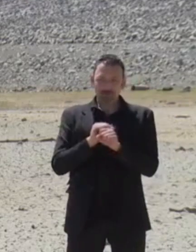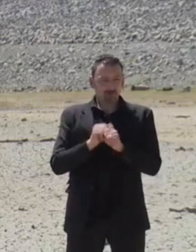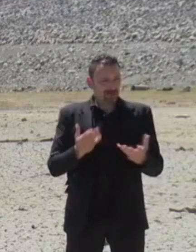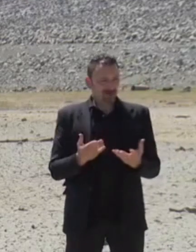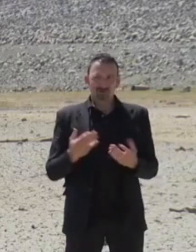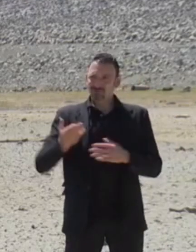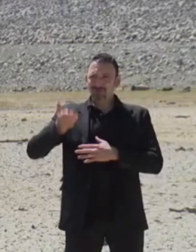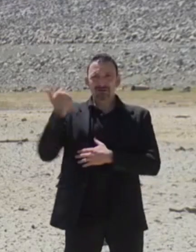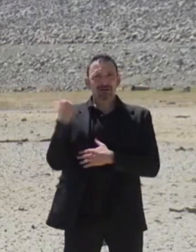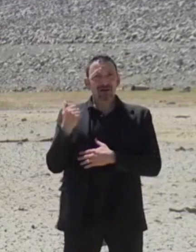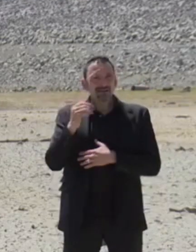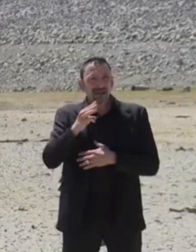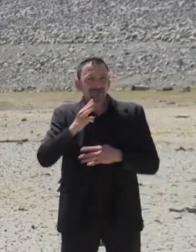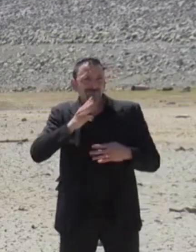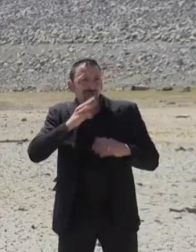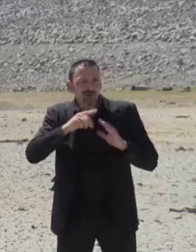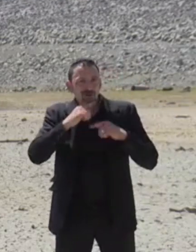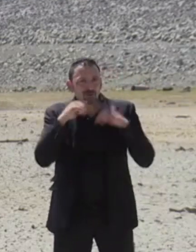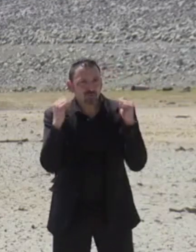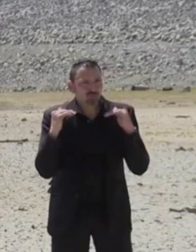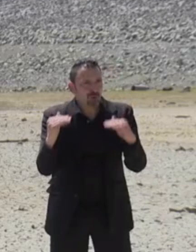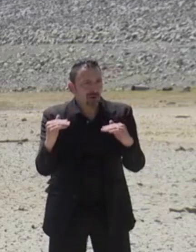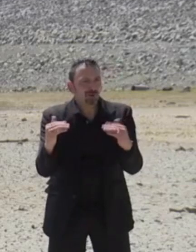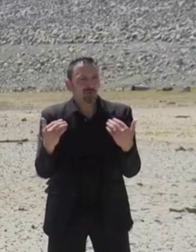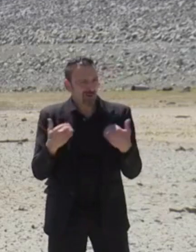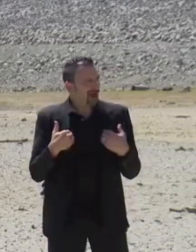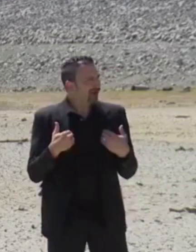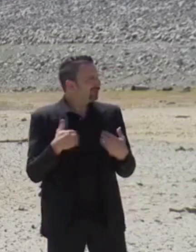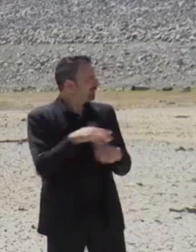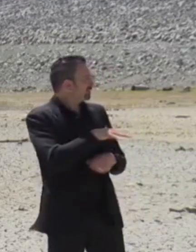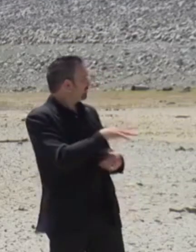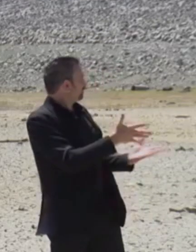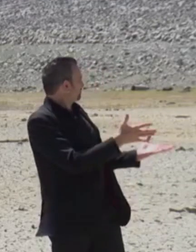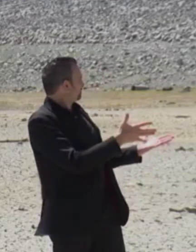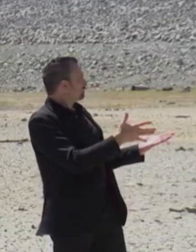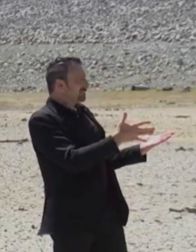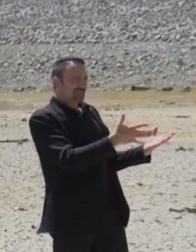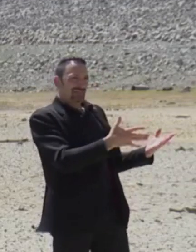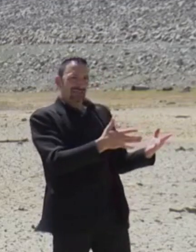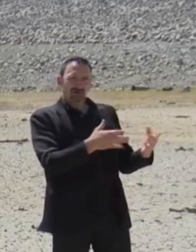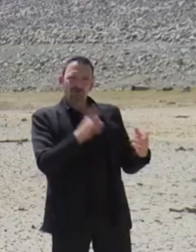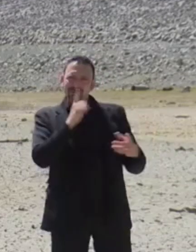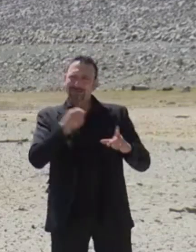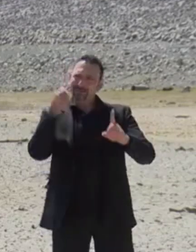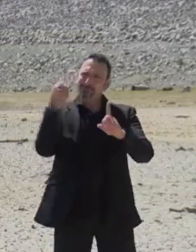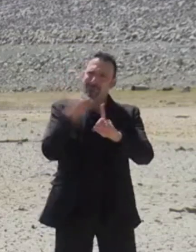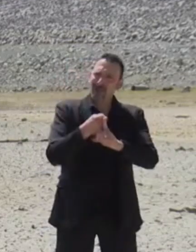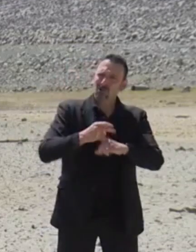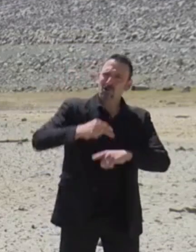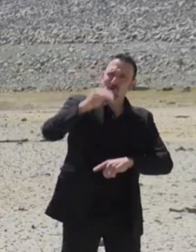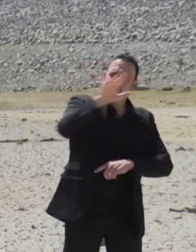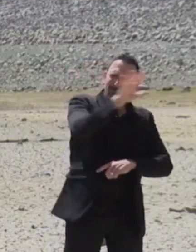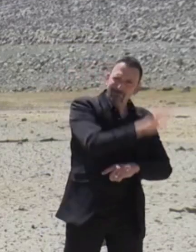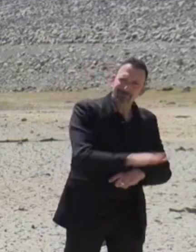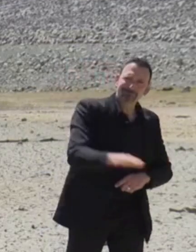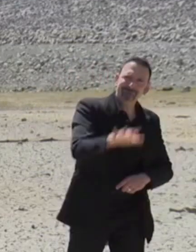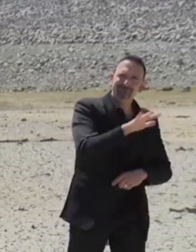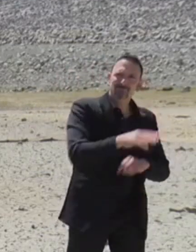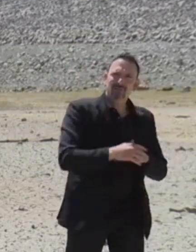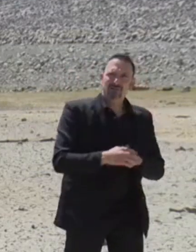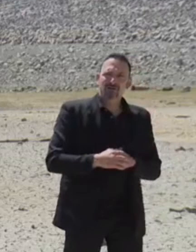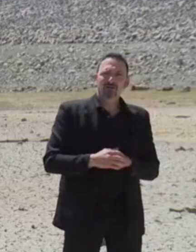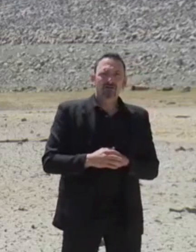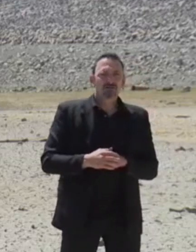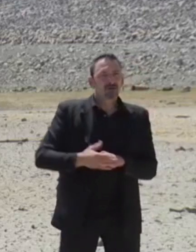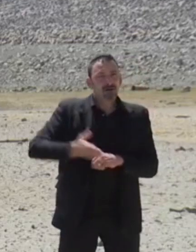drought. We have a very small reservoir here that has an impact on the northern part of this region. And during the last multi-year drought, there